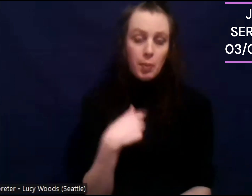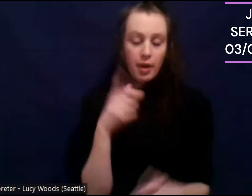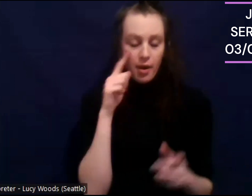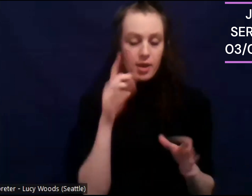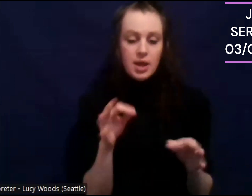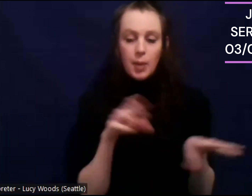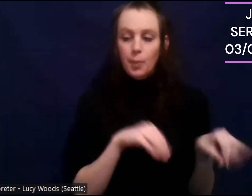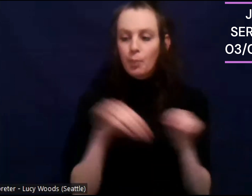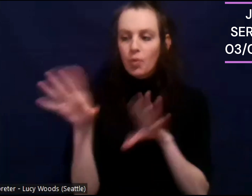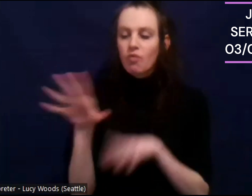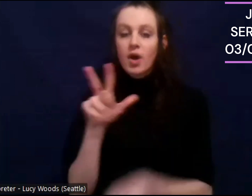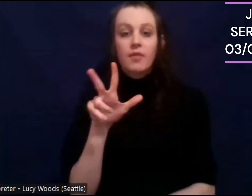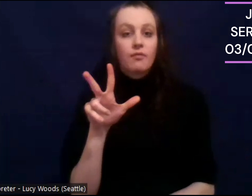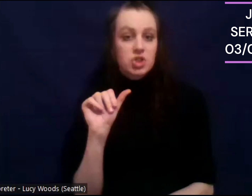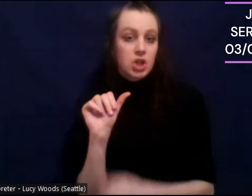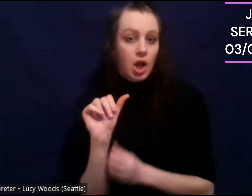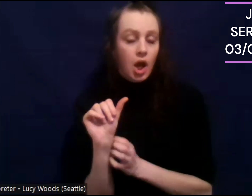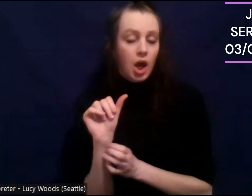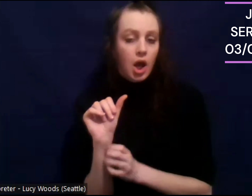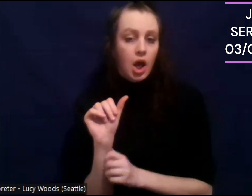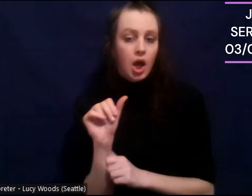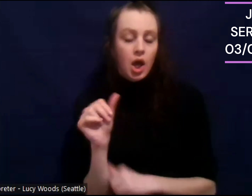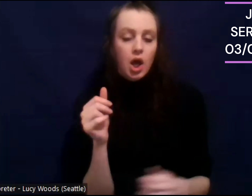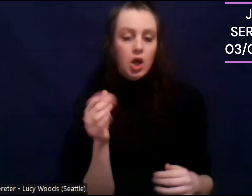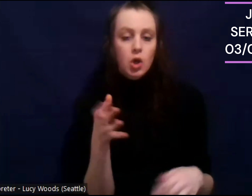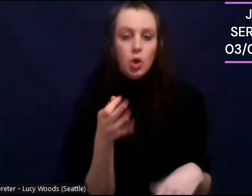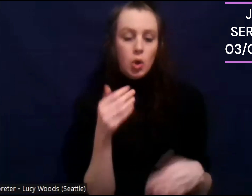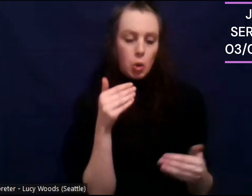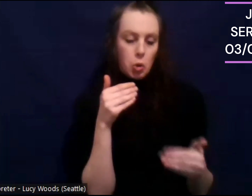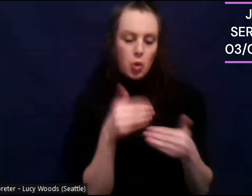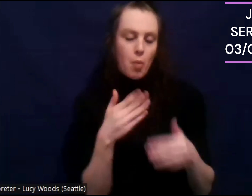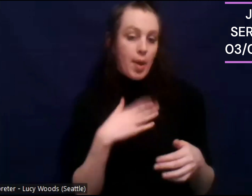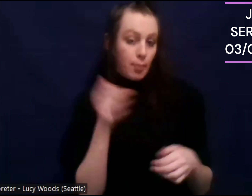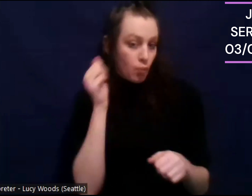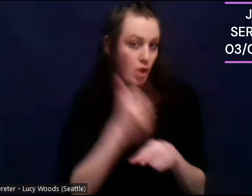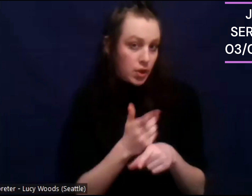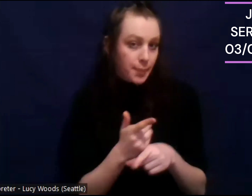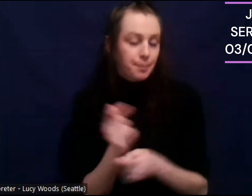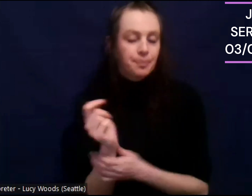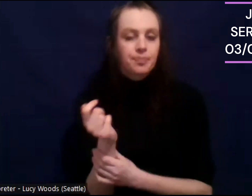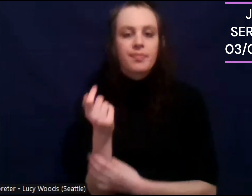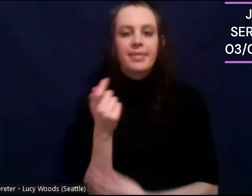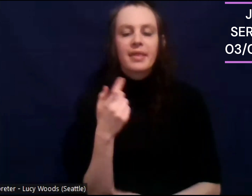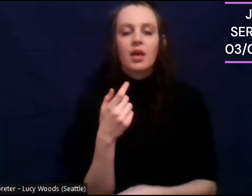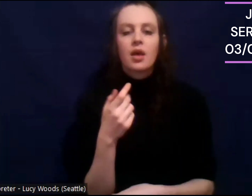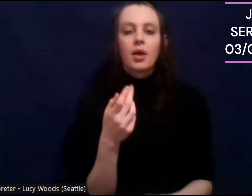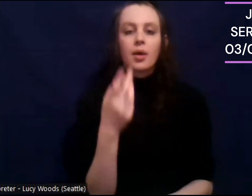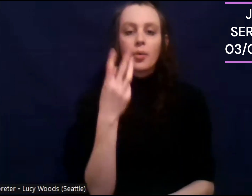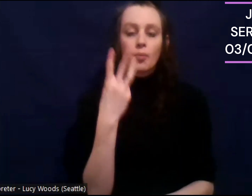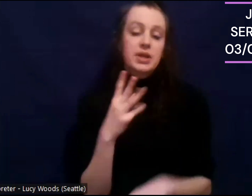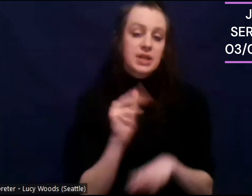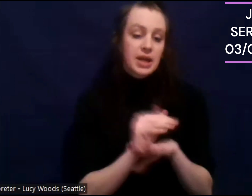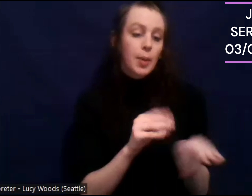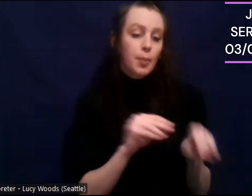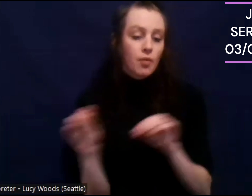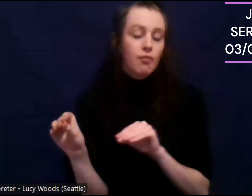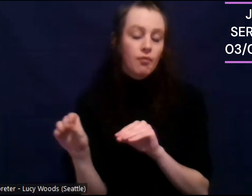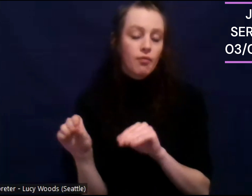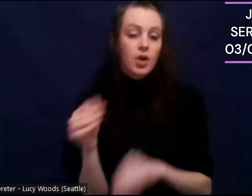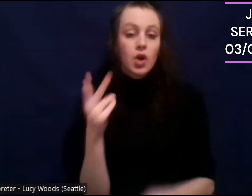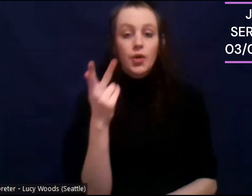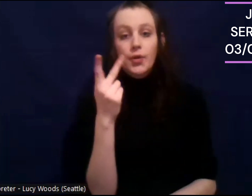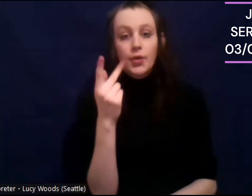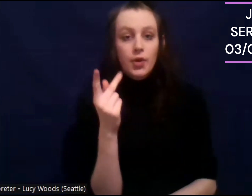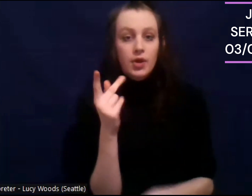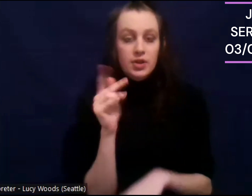to my brother. And I moved up here on a Wednesday night, and the Thursday night I went to a meeting, and it just so happened to be the